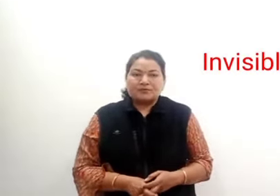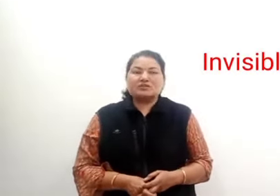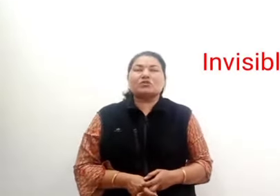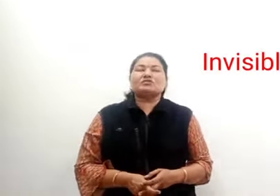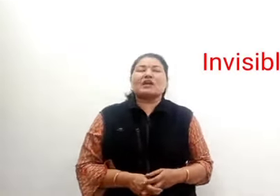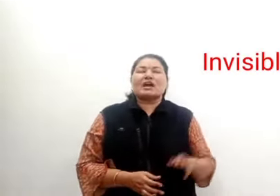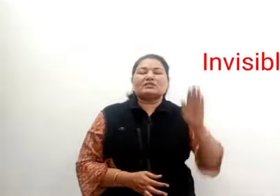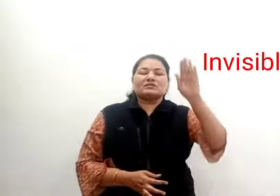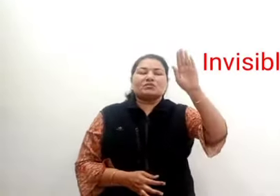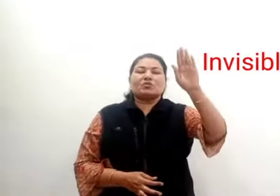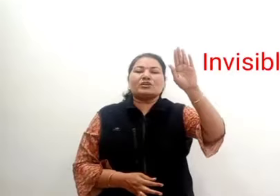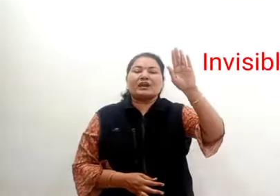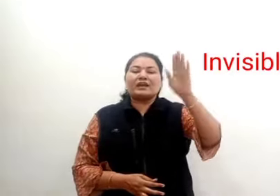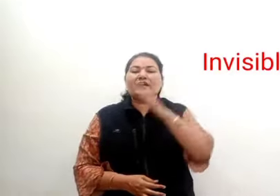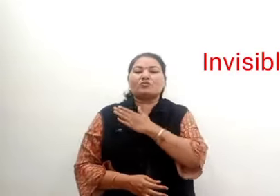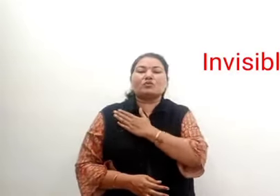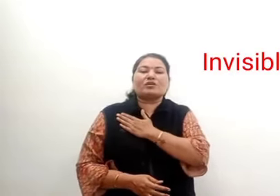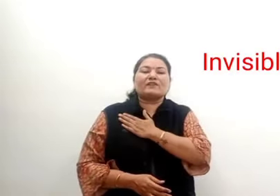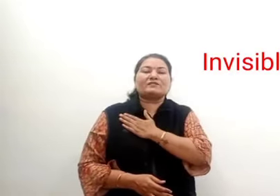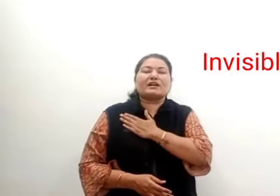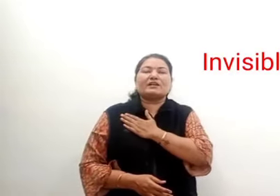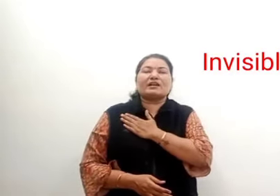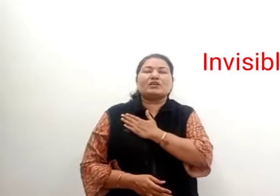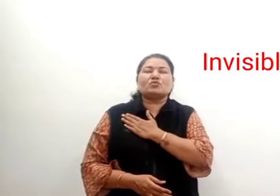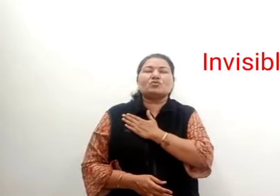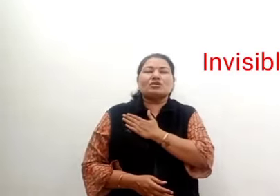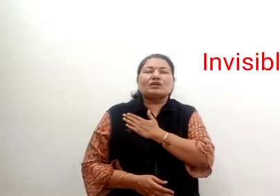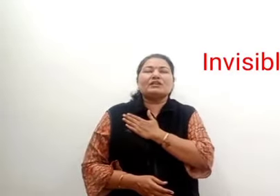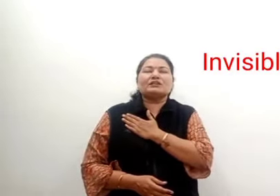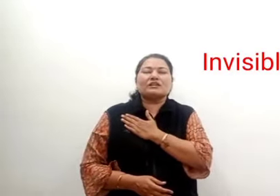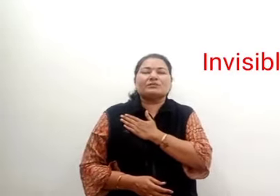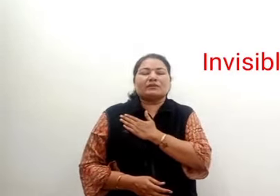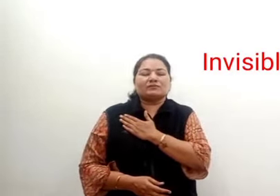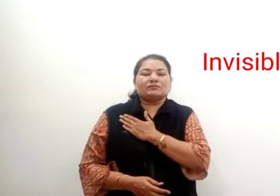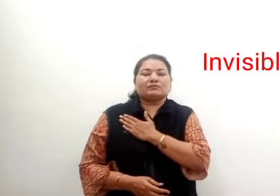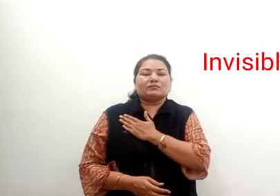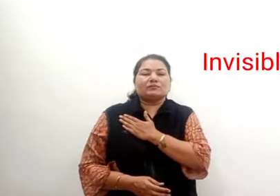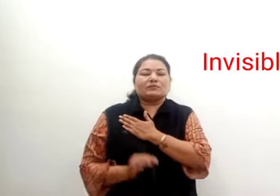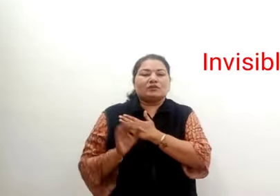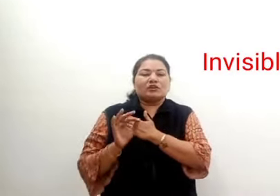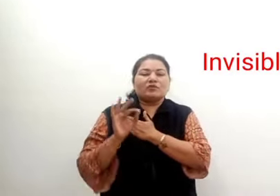Just close your eyes, hold your right hand to your left side and try to hear something. If you